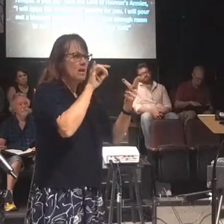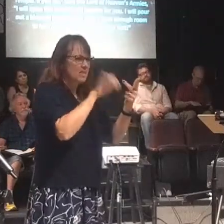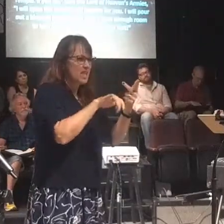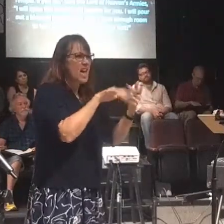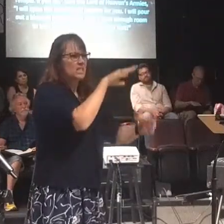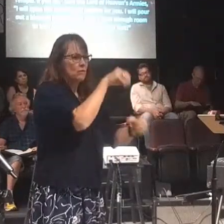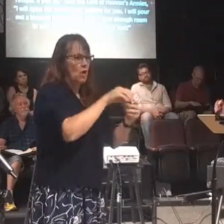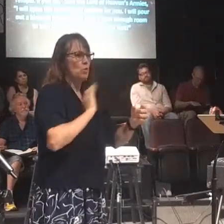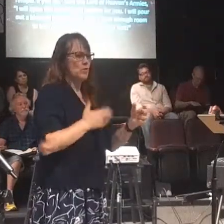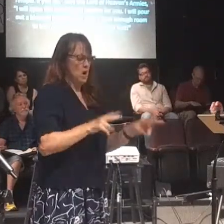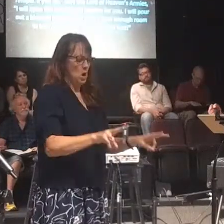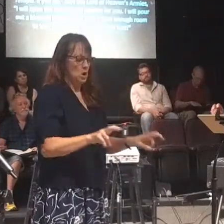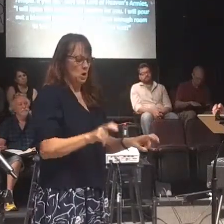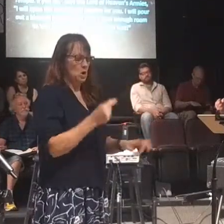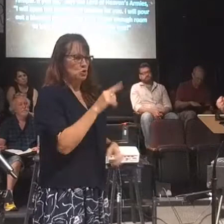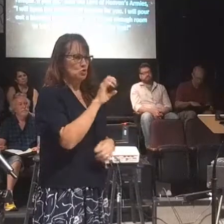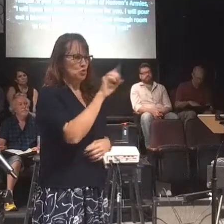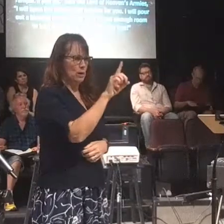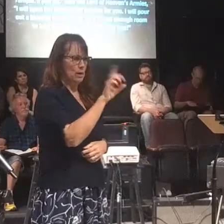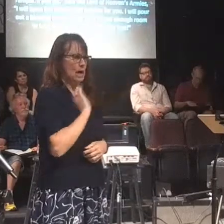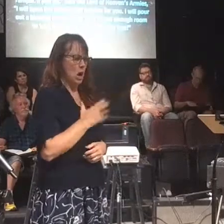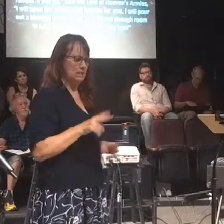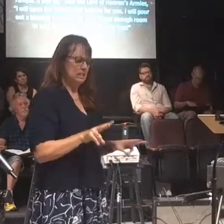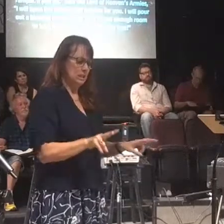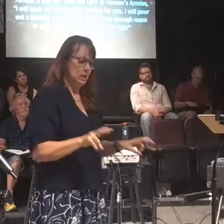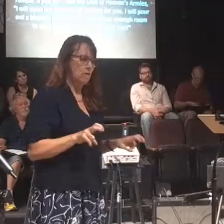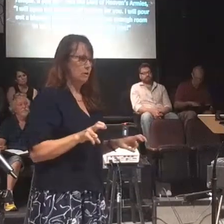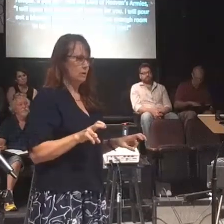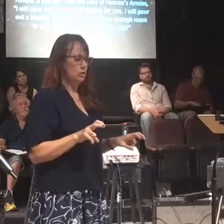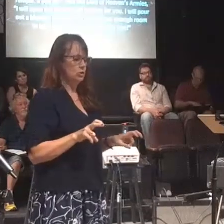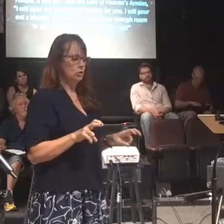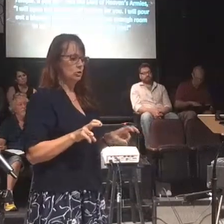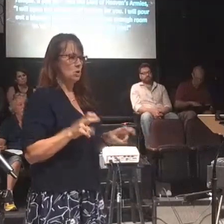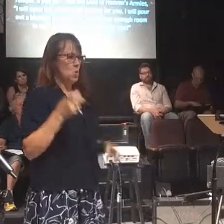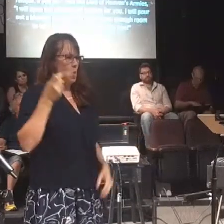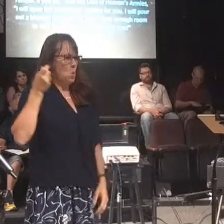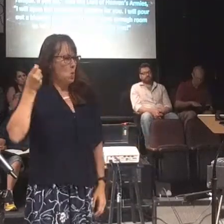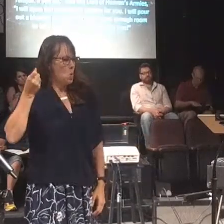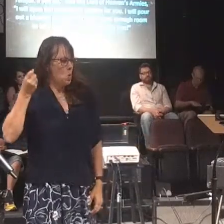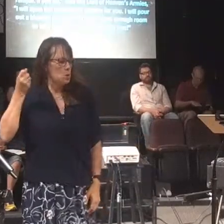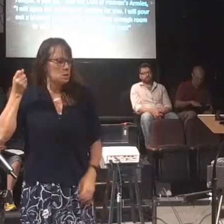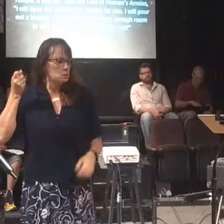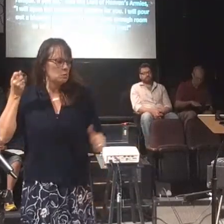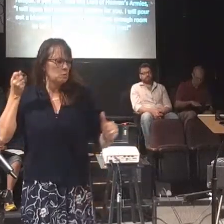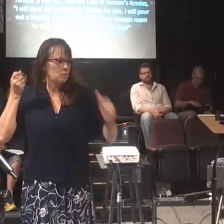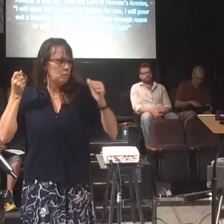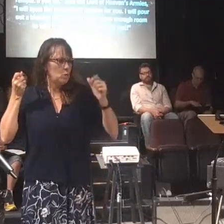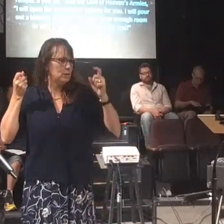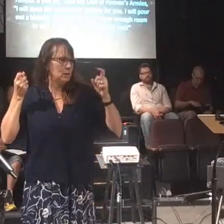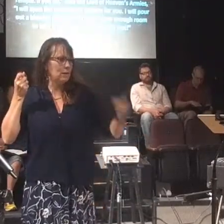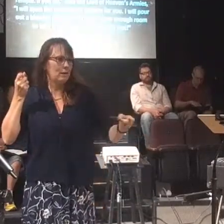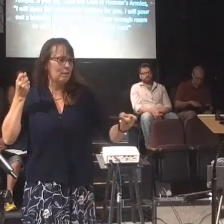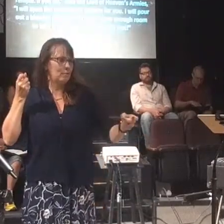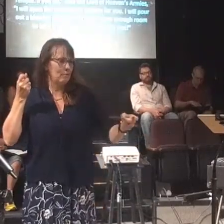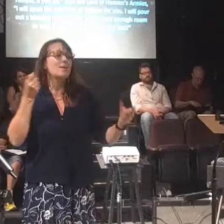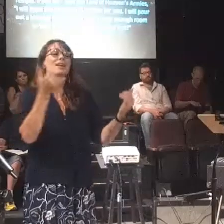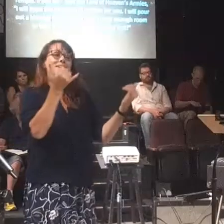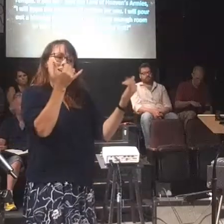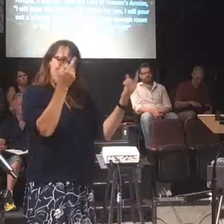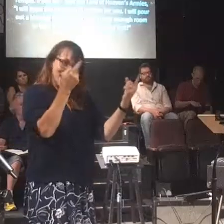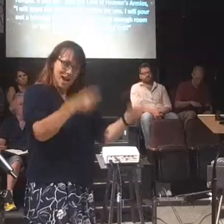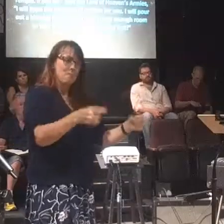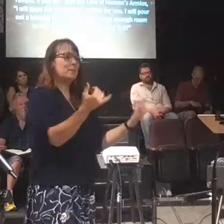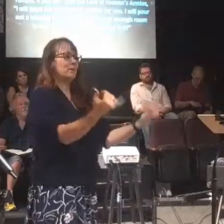selfishness. These are the things that were current then and they're current now. We don't give our first. We don't give our